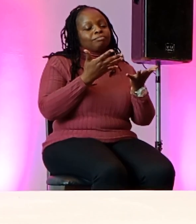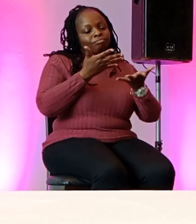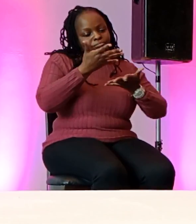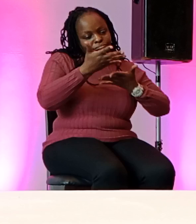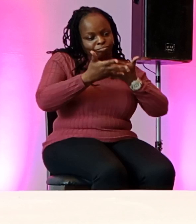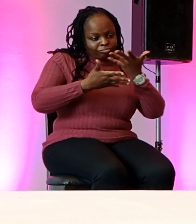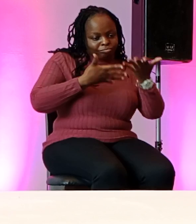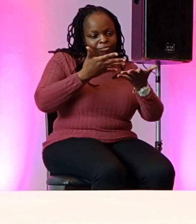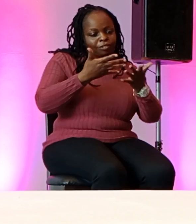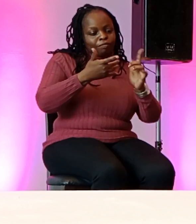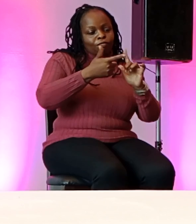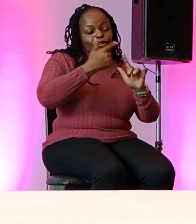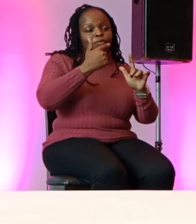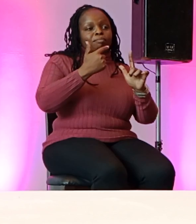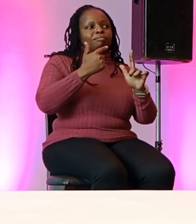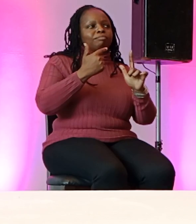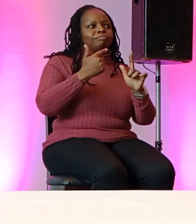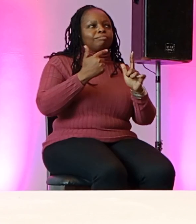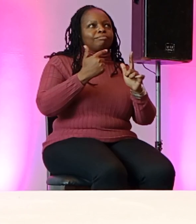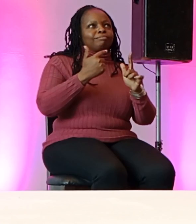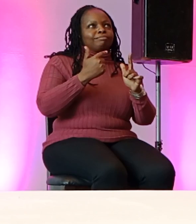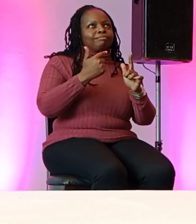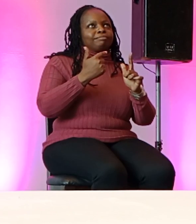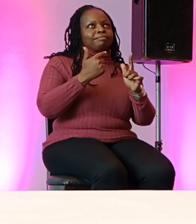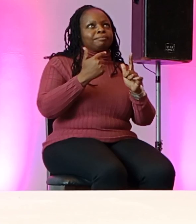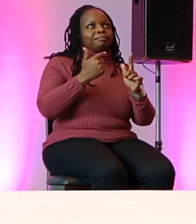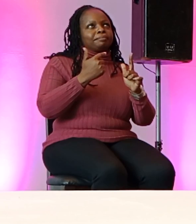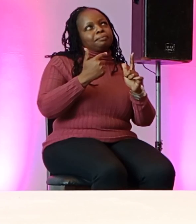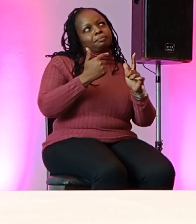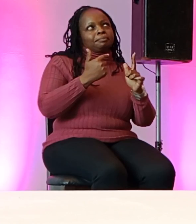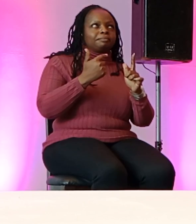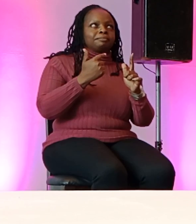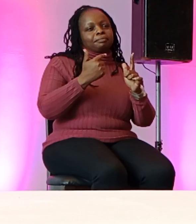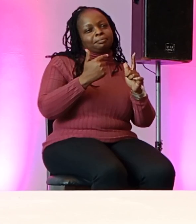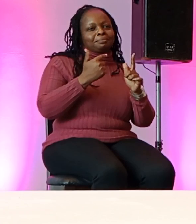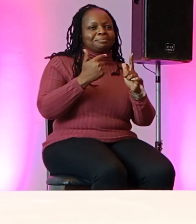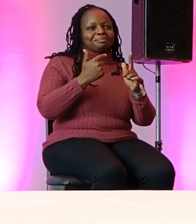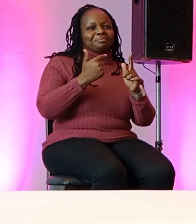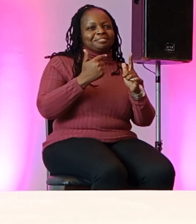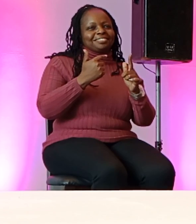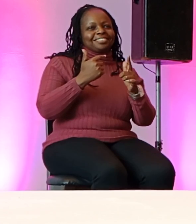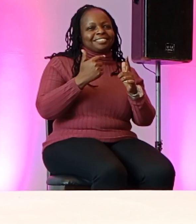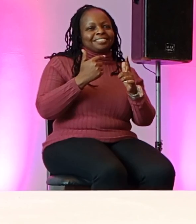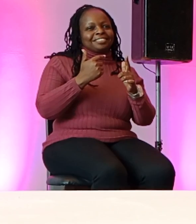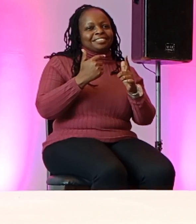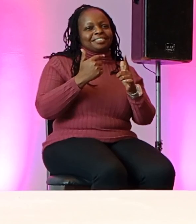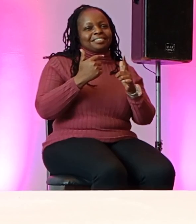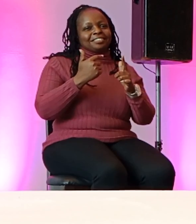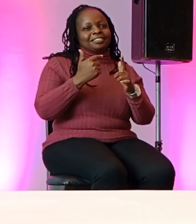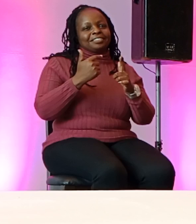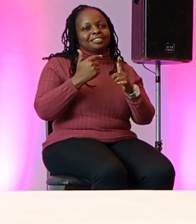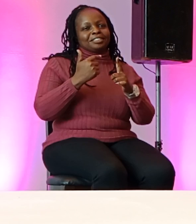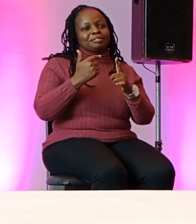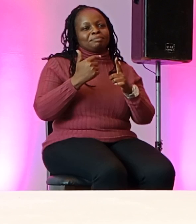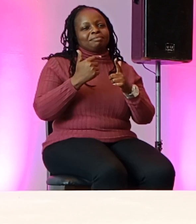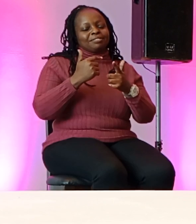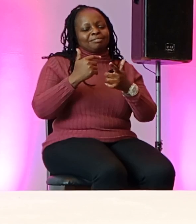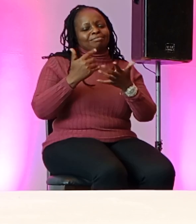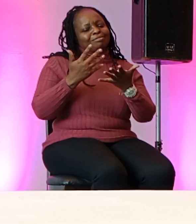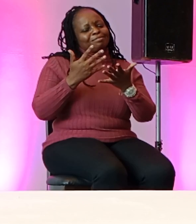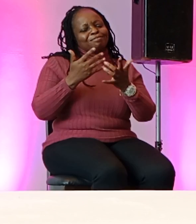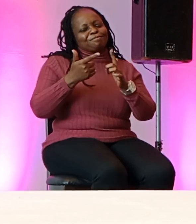From Margins to the Main Stage, Women Rising and Redefining